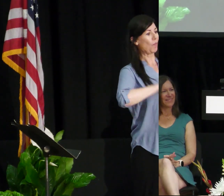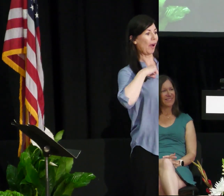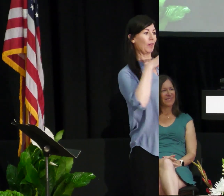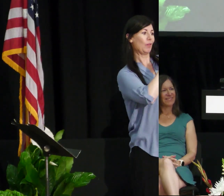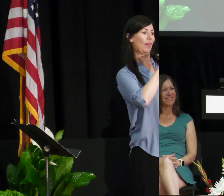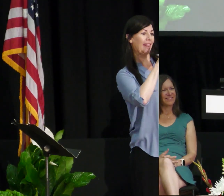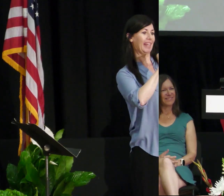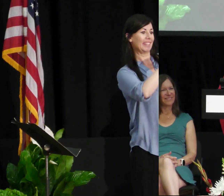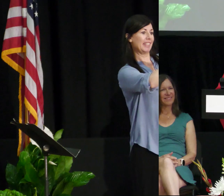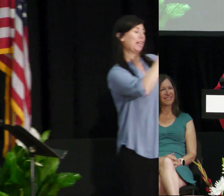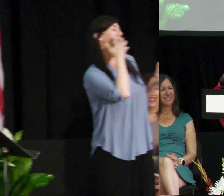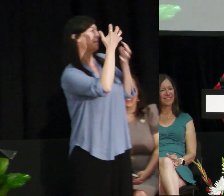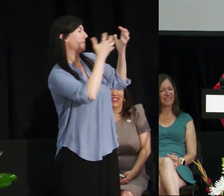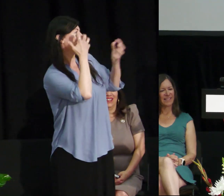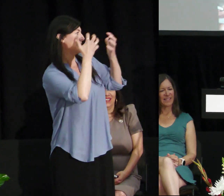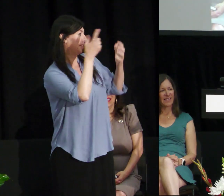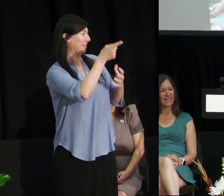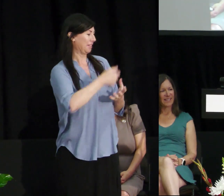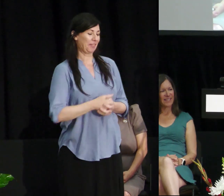Alicia Bates at the podium.